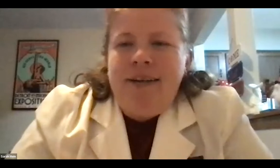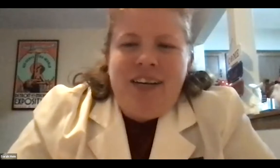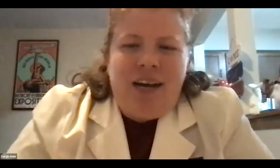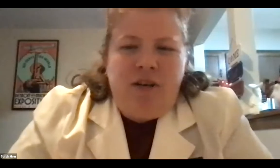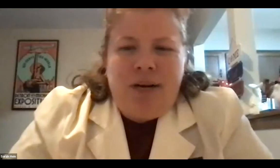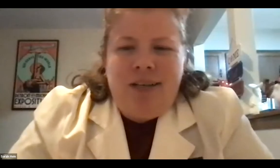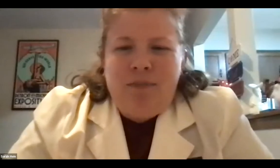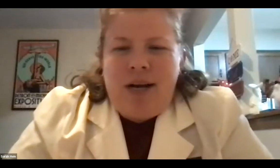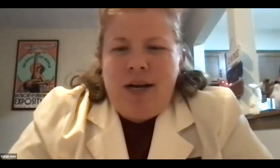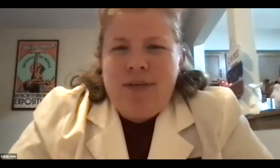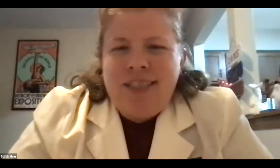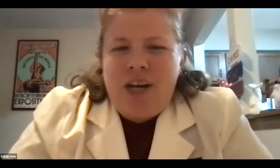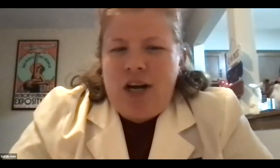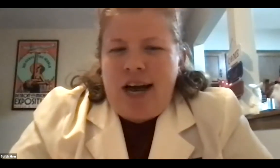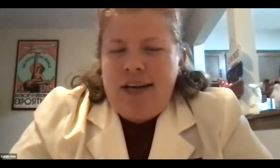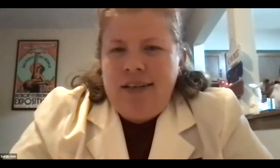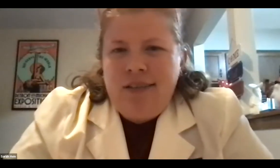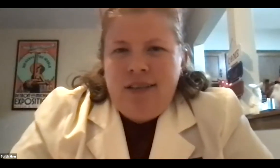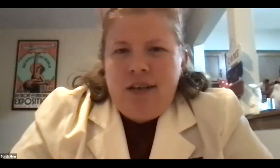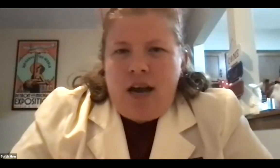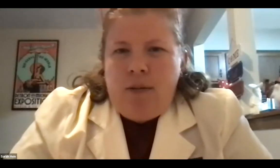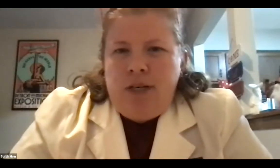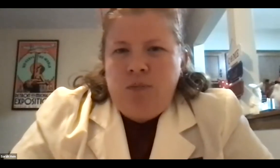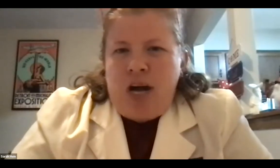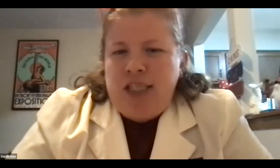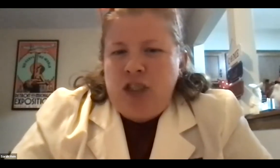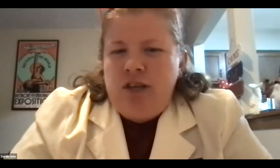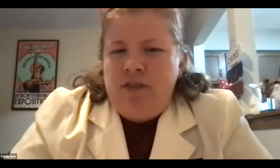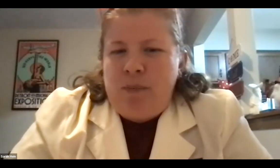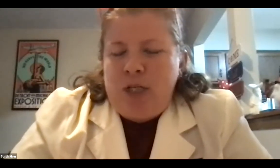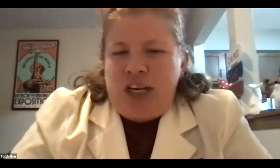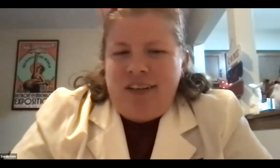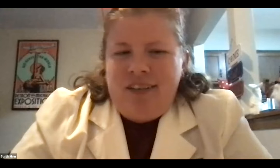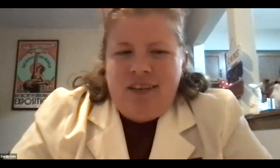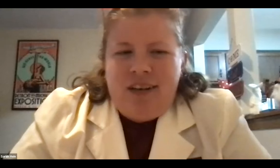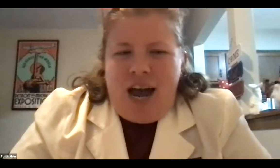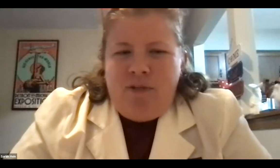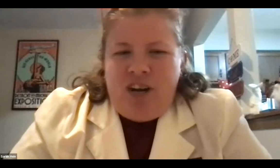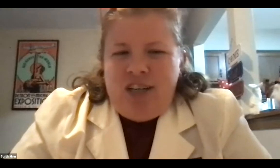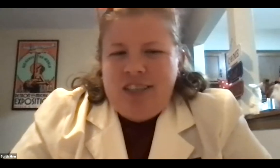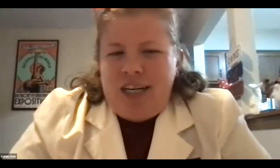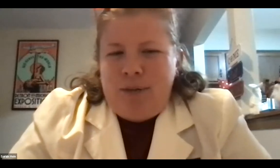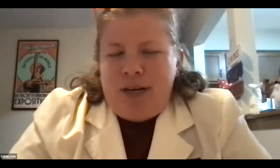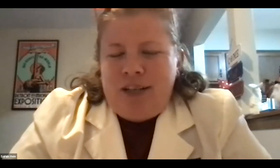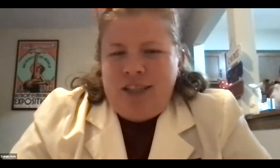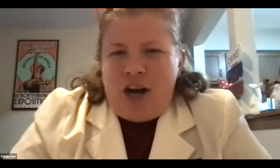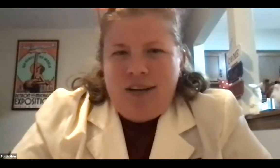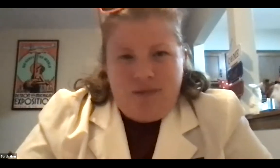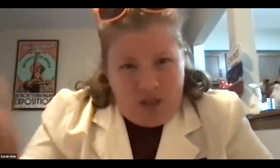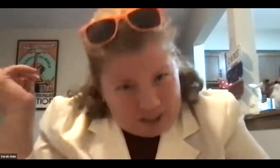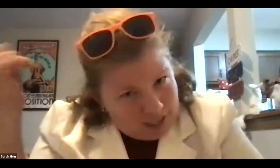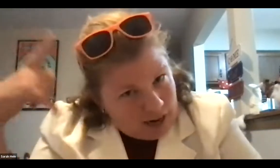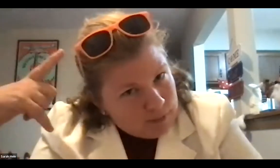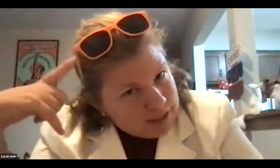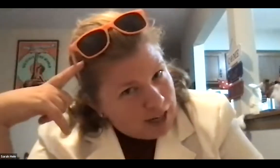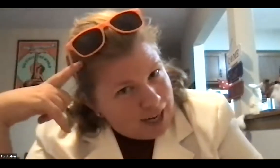Good evening, everybody. My name is Sarah Hine. I'm a nurse practitioner from Michigan. I'm very excited about this talk.